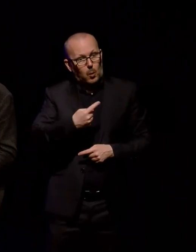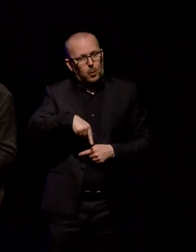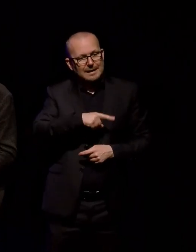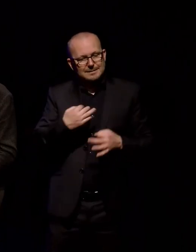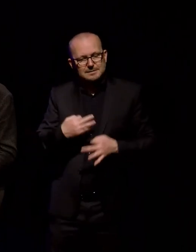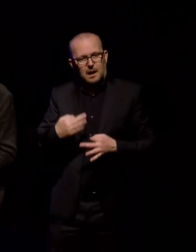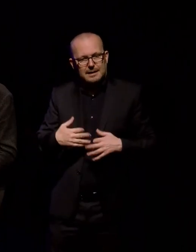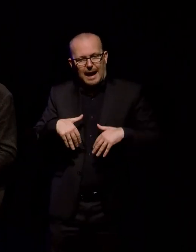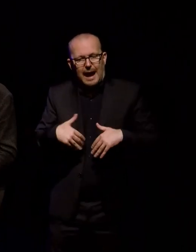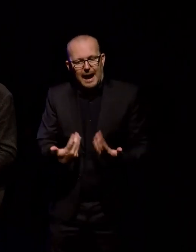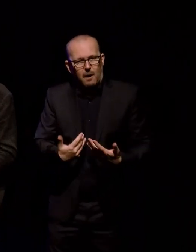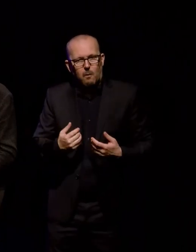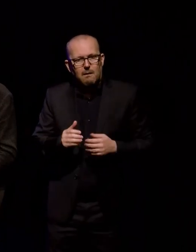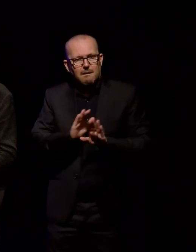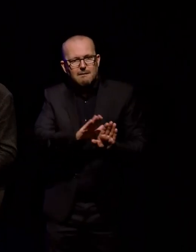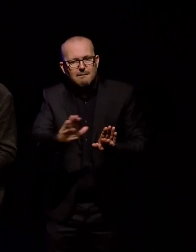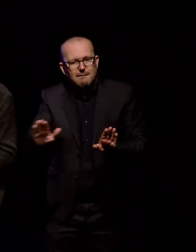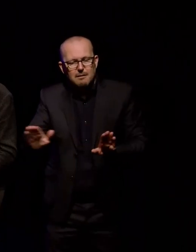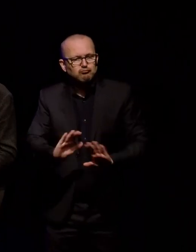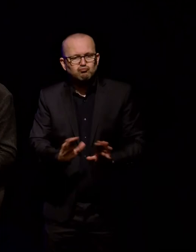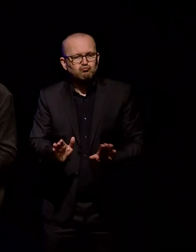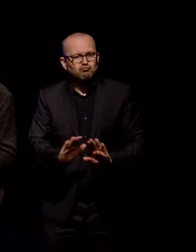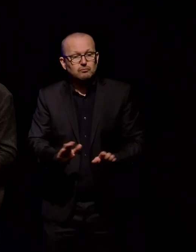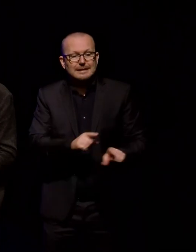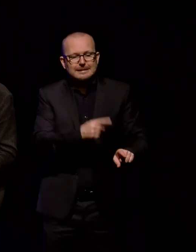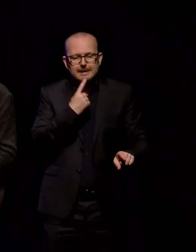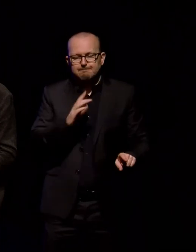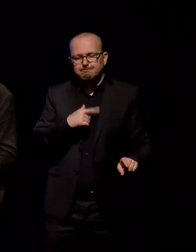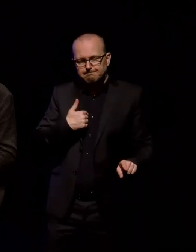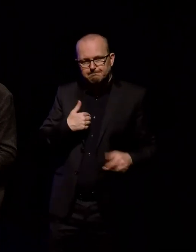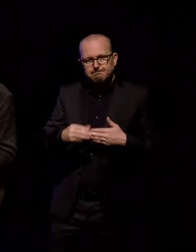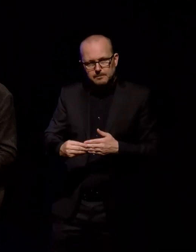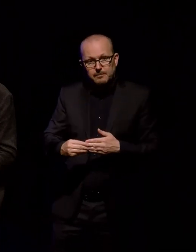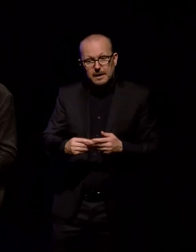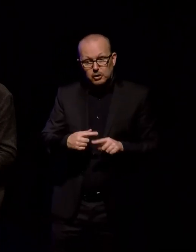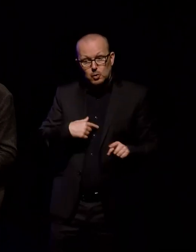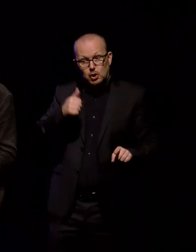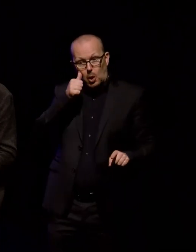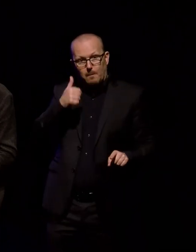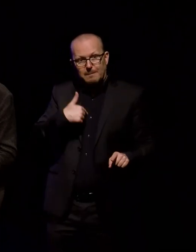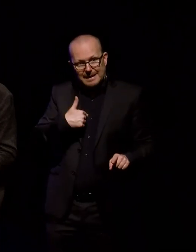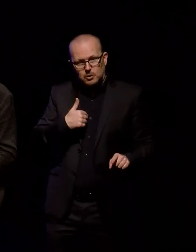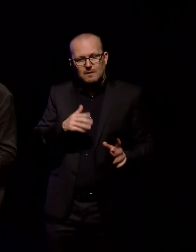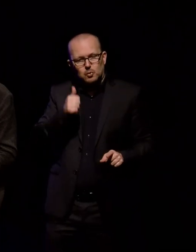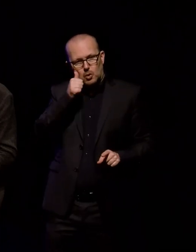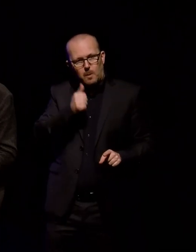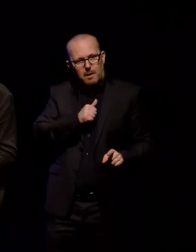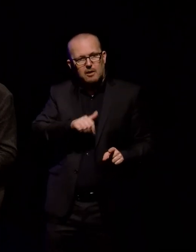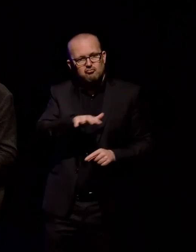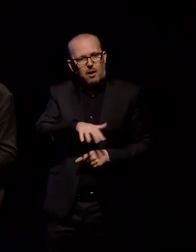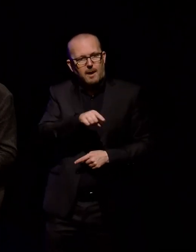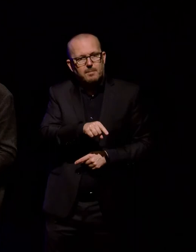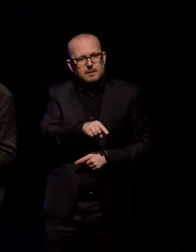early on, to know me, you need to know Kuninjku, which is his language and his cosmology. And